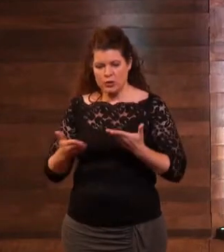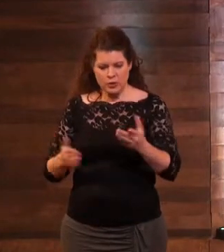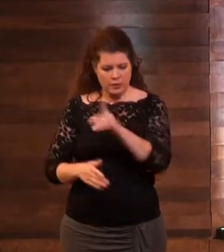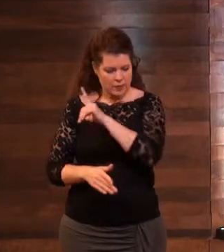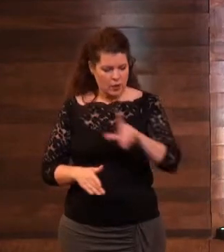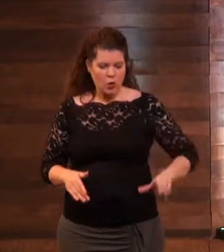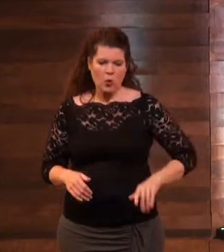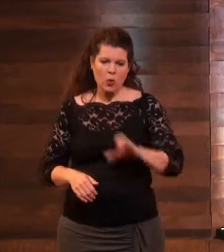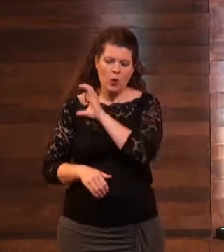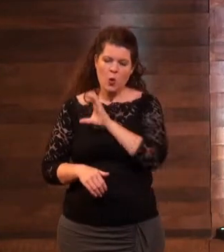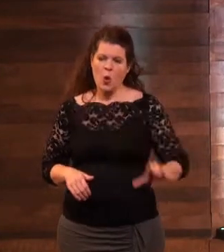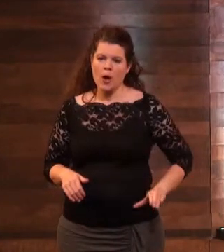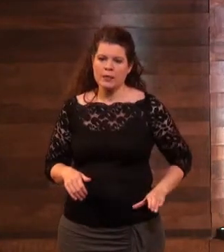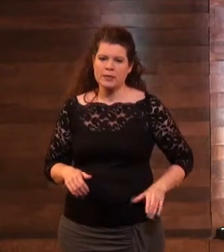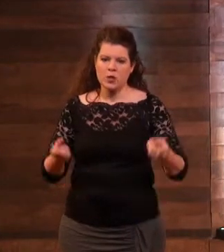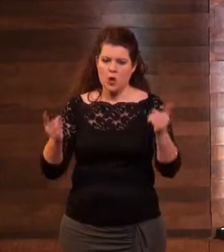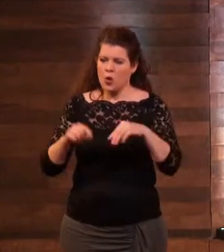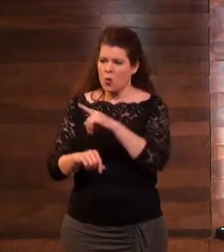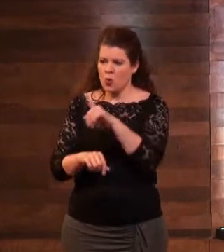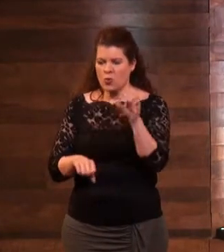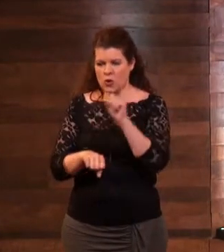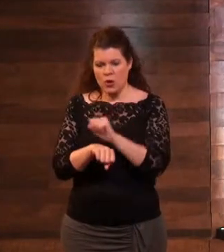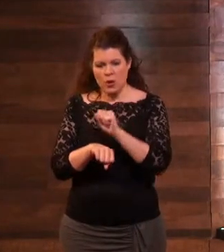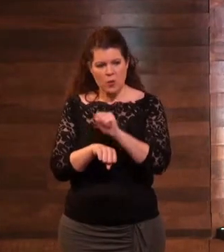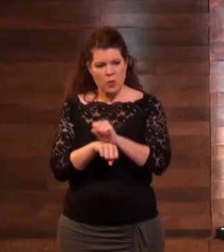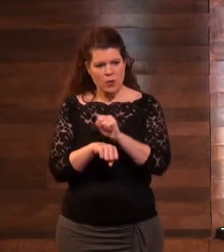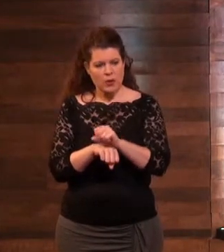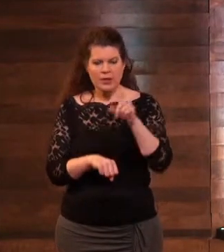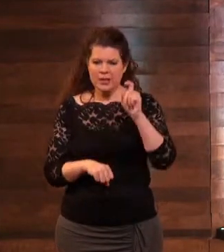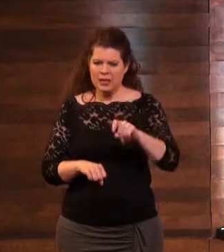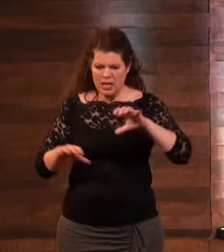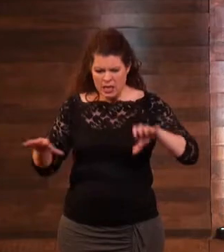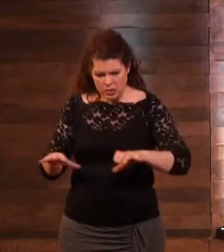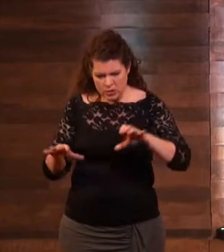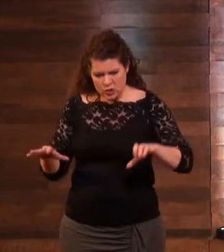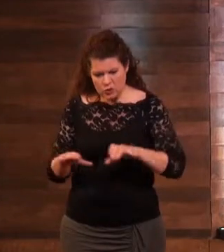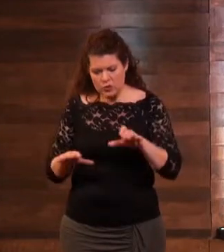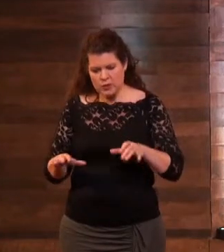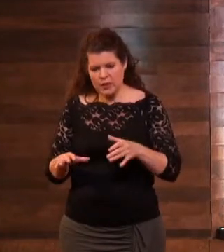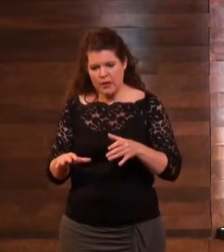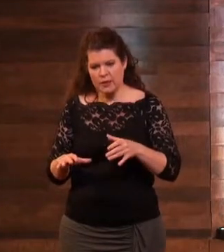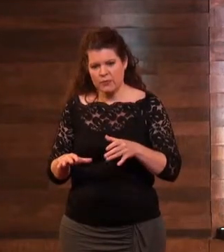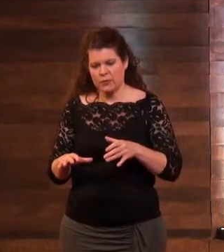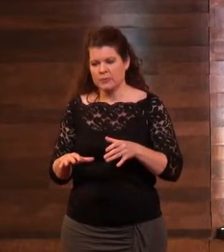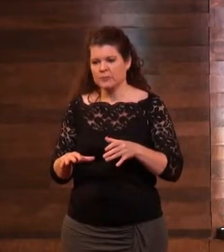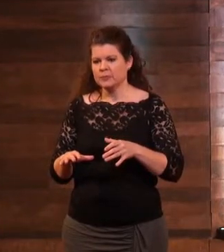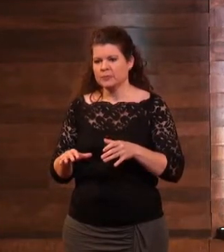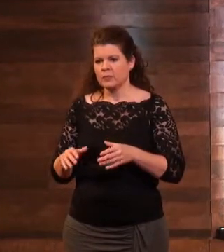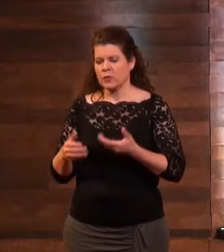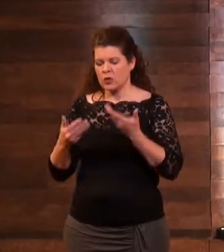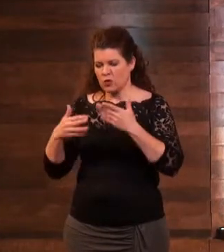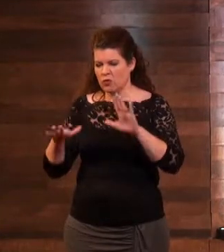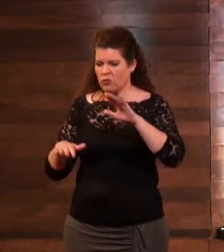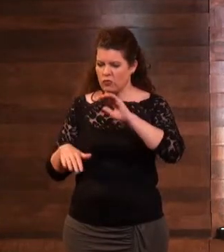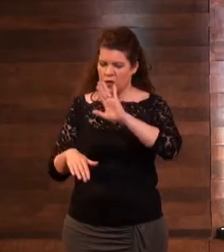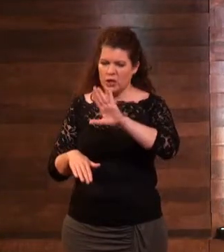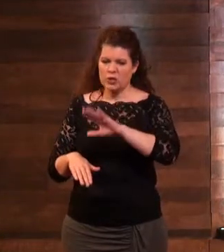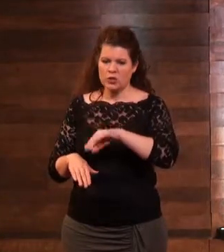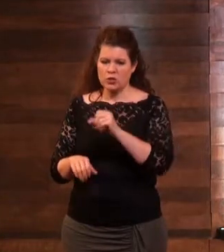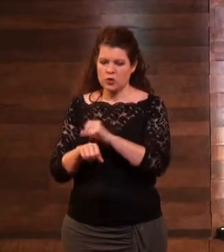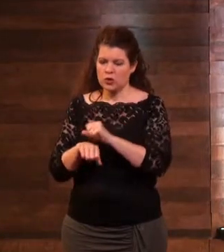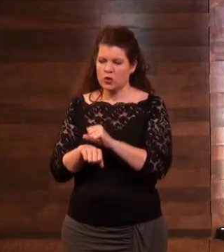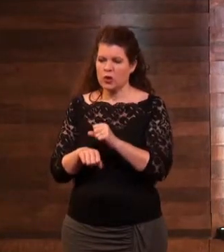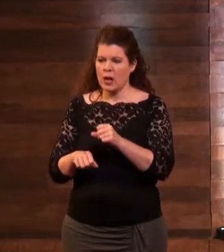you're at work, you have an obligation to do stuff, to get your work done, to fulfill your contract with your employer. You accomplish stuff, they pay